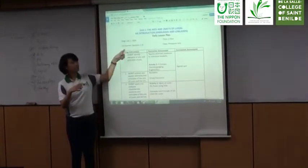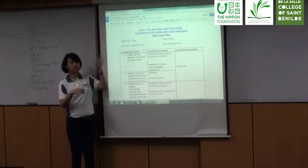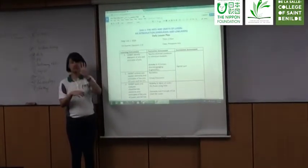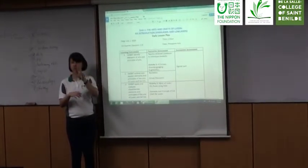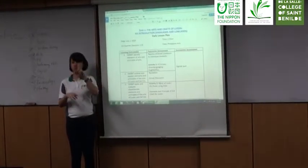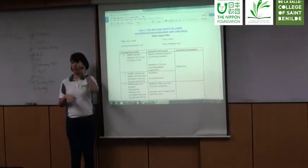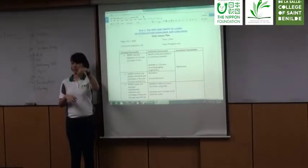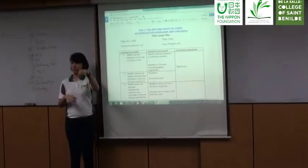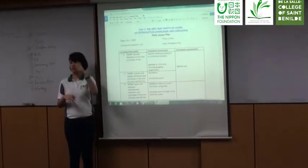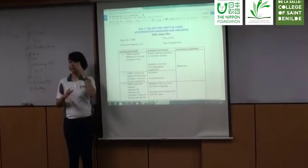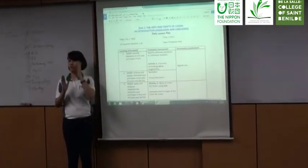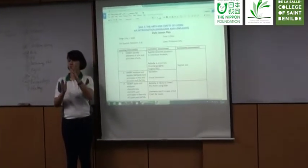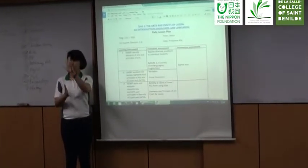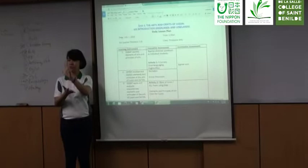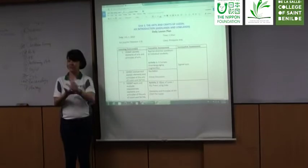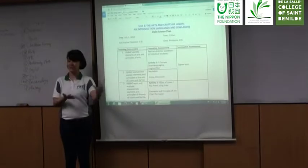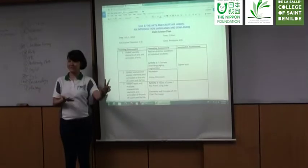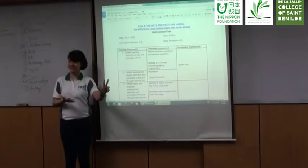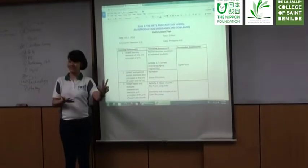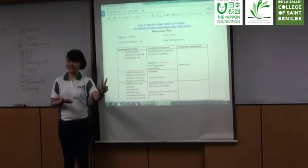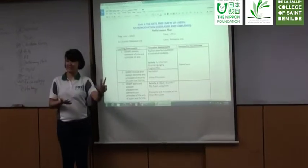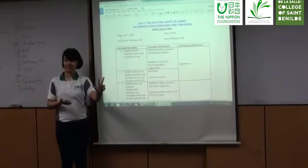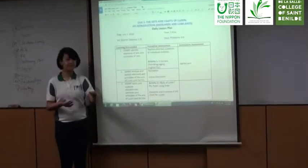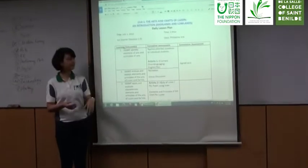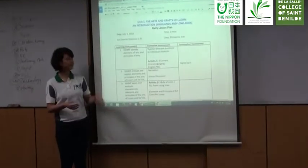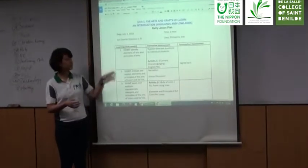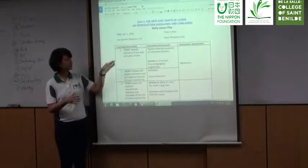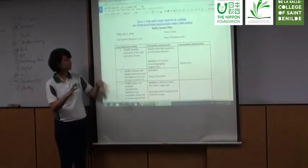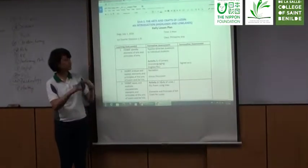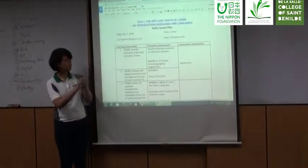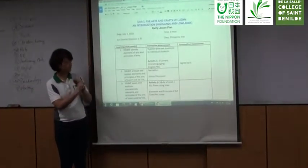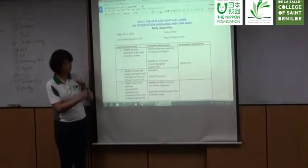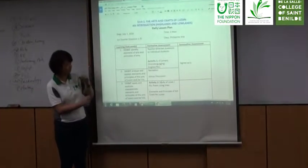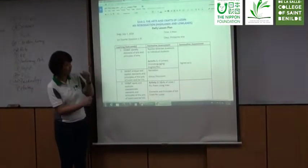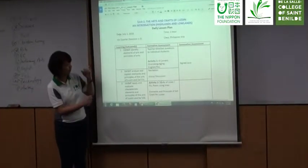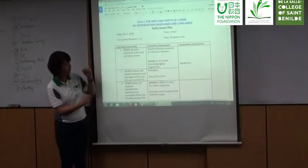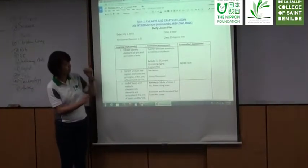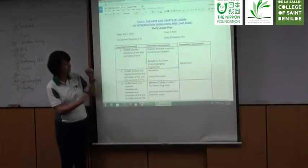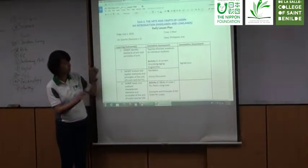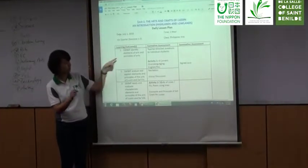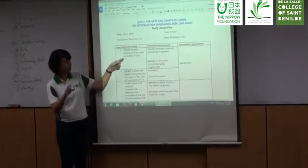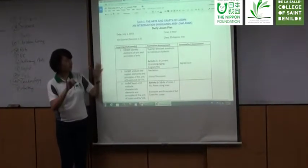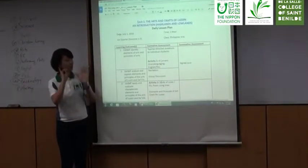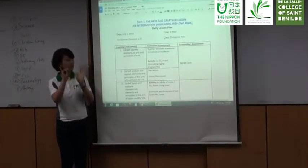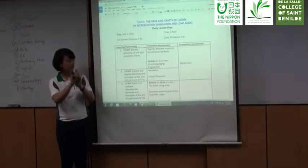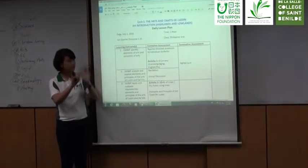comparative art from the highlands to lowlands. This is the first 3 weeks.